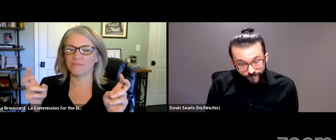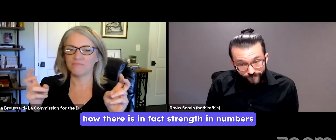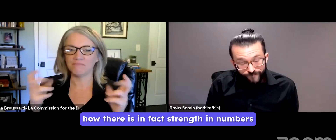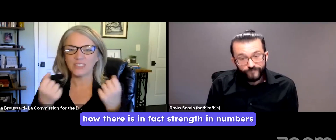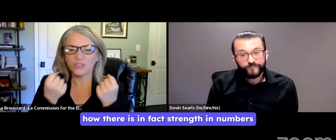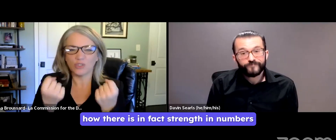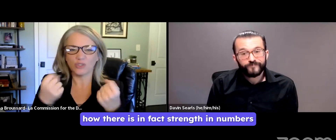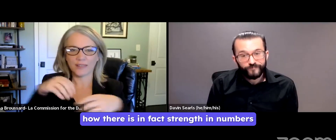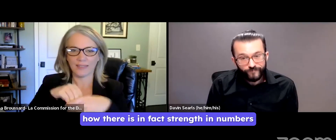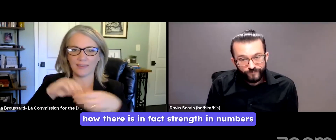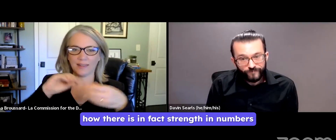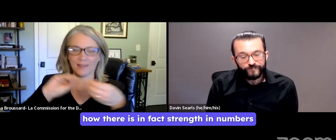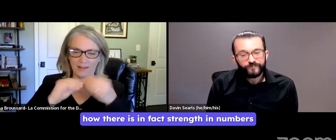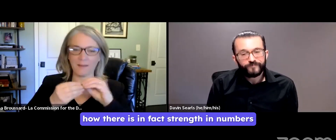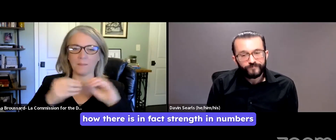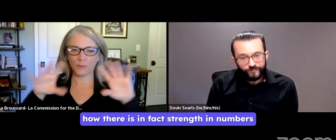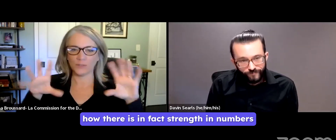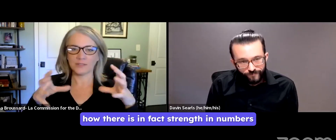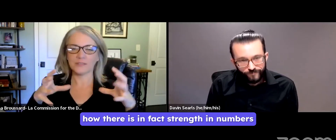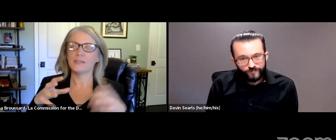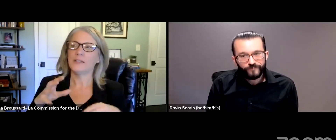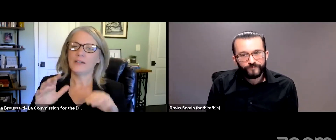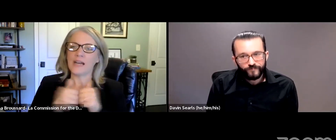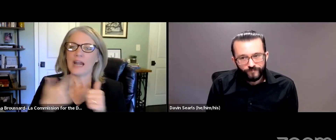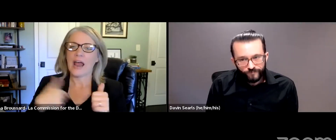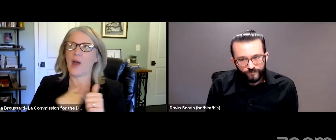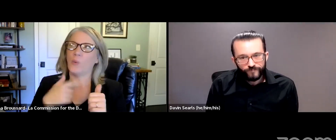how there is, in fact, strength in numbers,